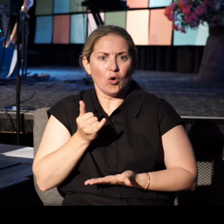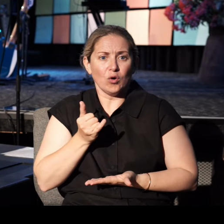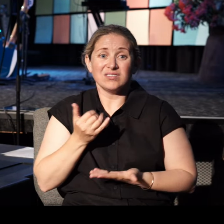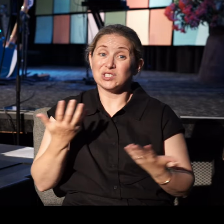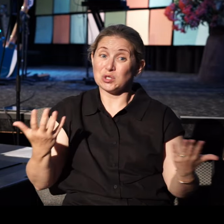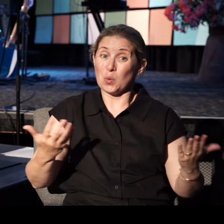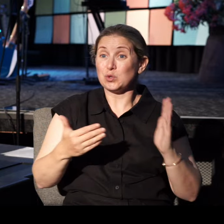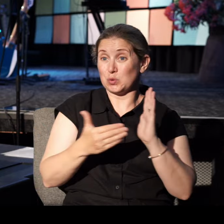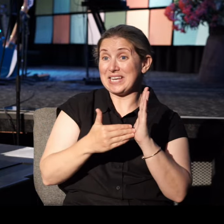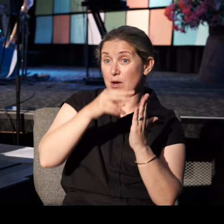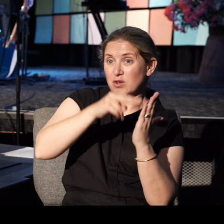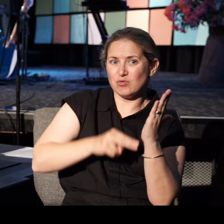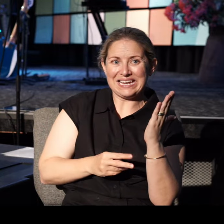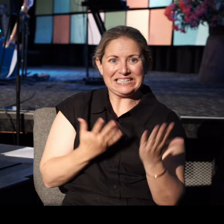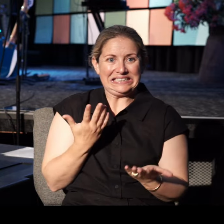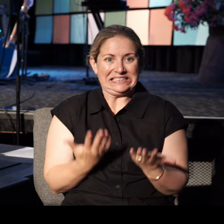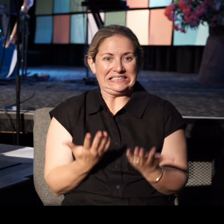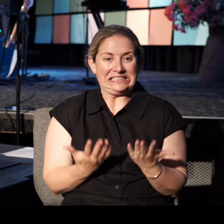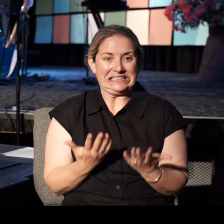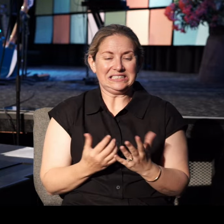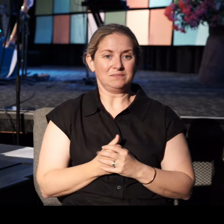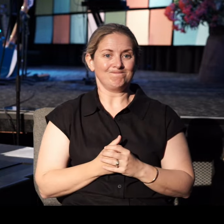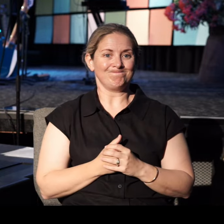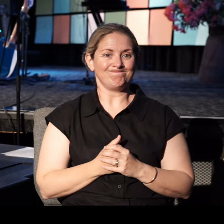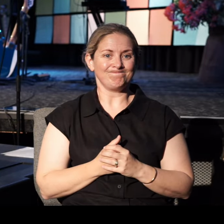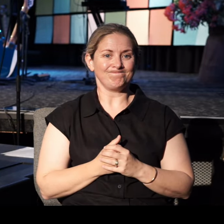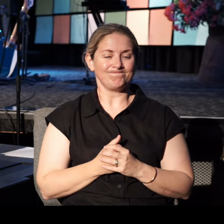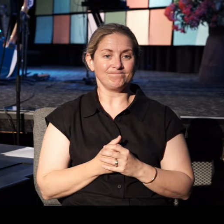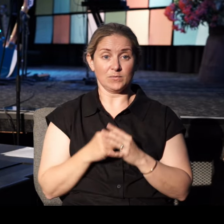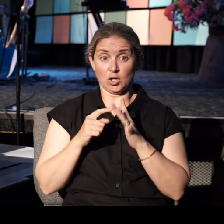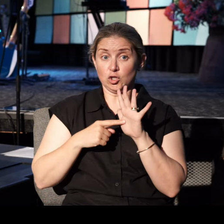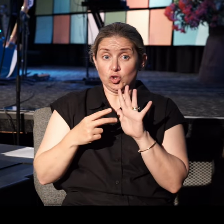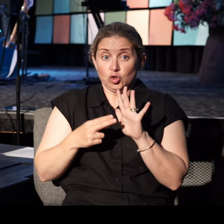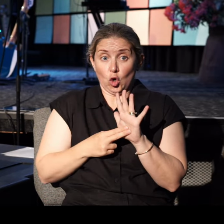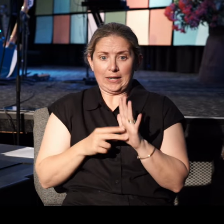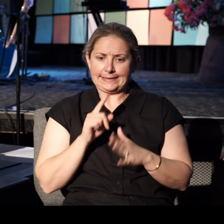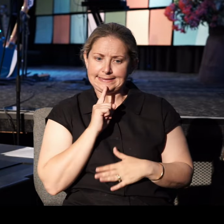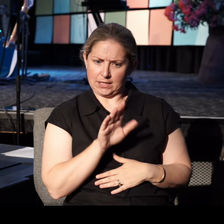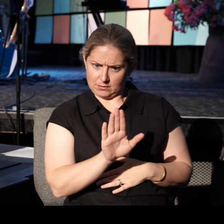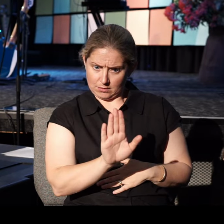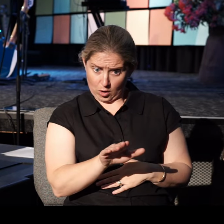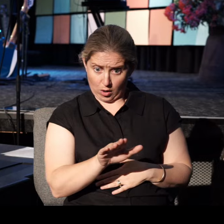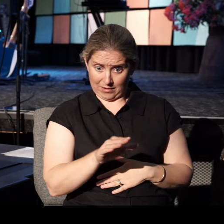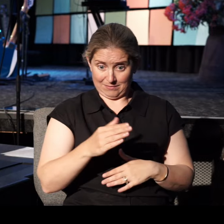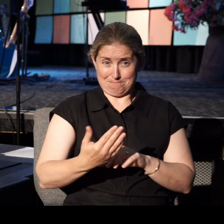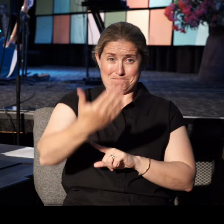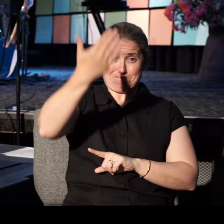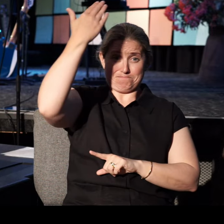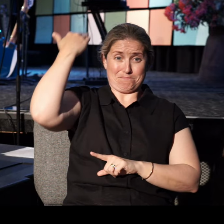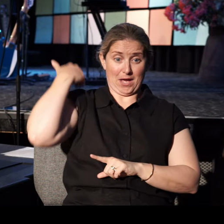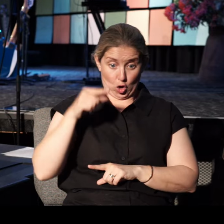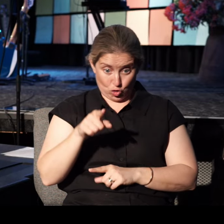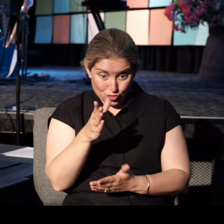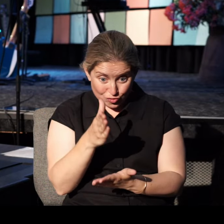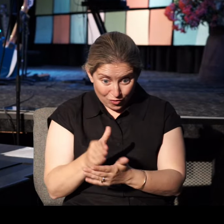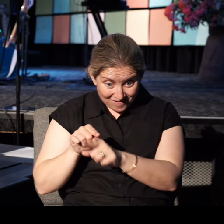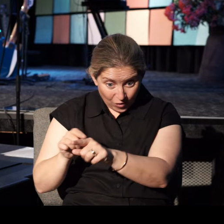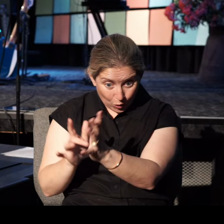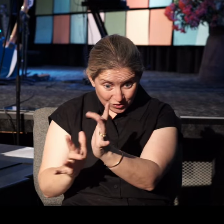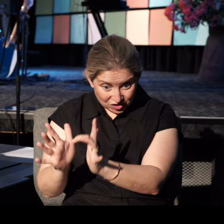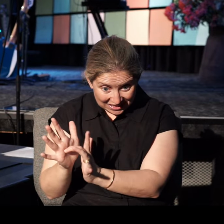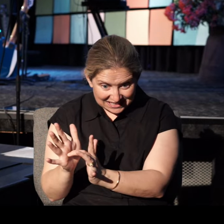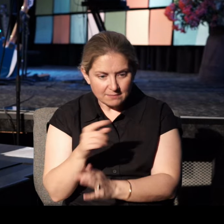letter. It's the experience of the tests that he uses to discriminate between those who are truly followers of Christ and those who proclaim